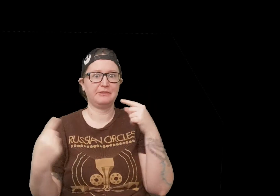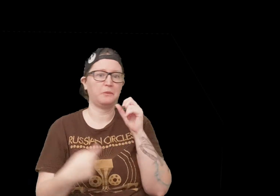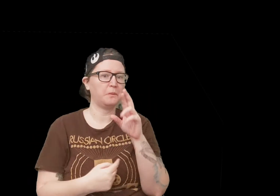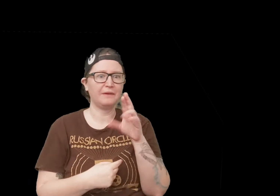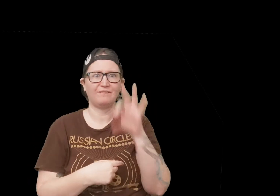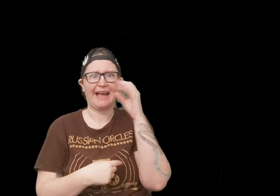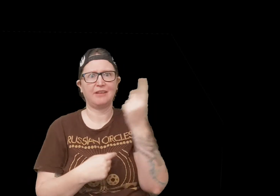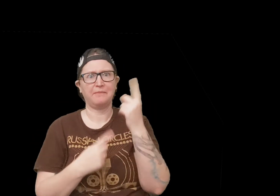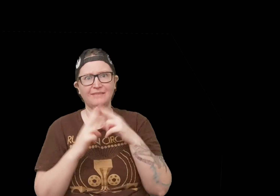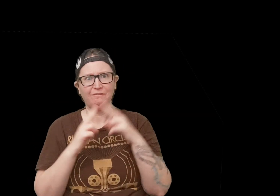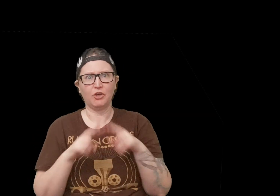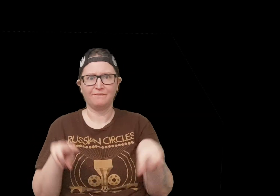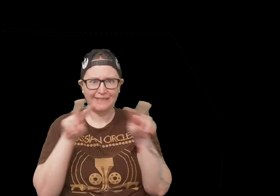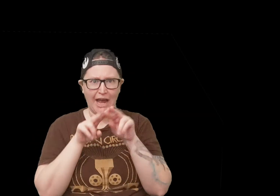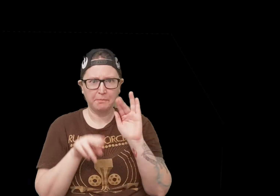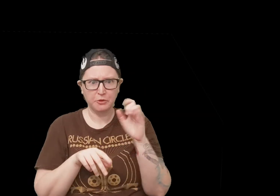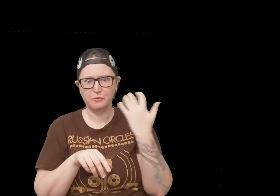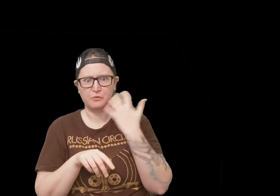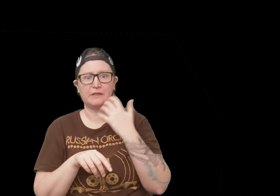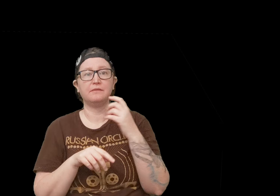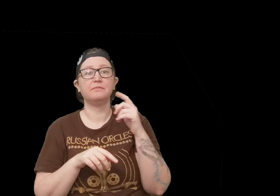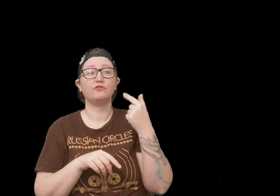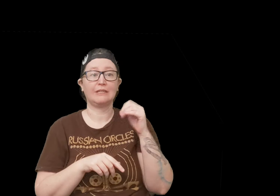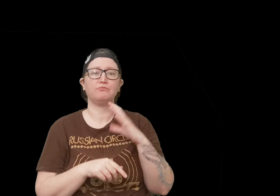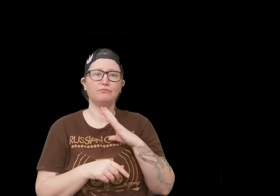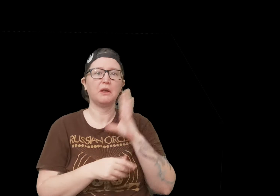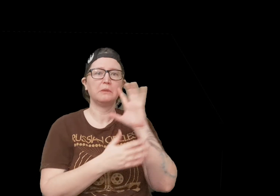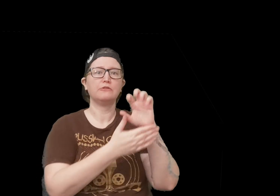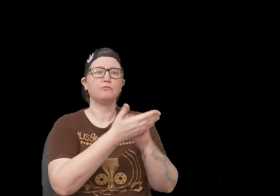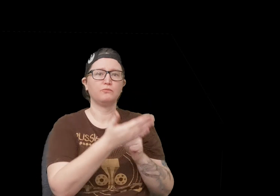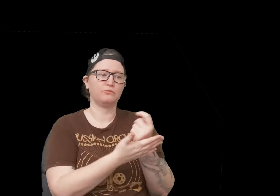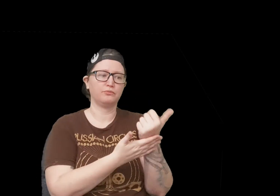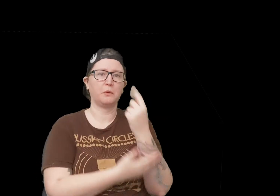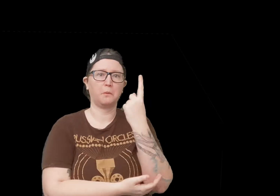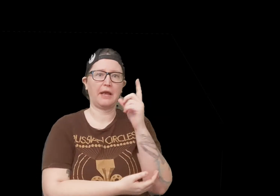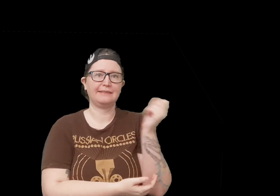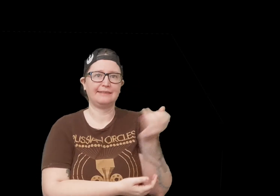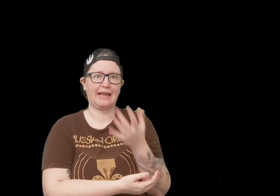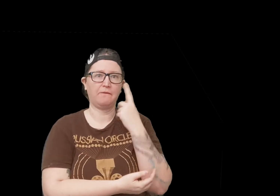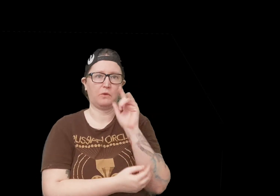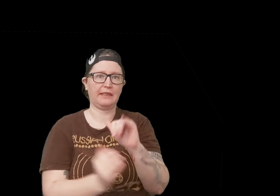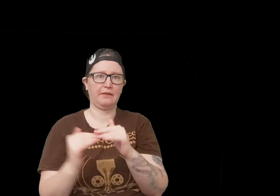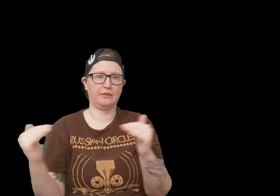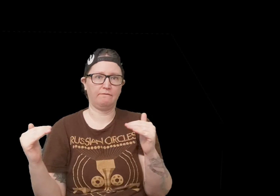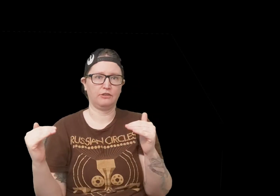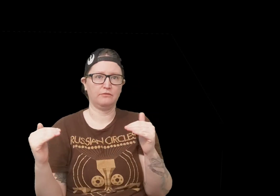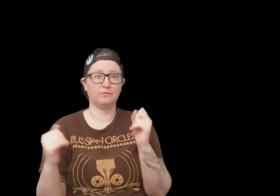they beat, a big enemy or they find something valuable, then they'll take off 1 dice